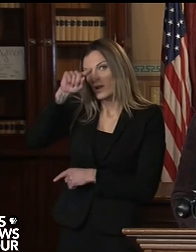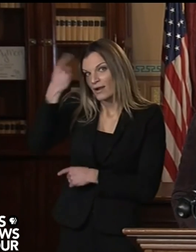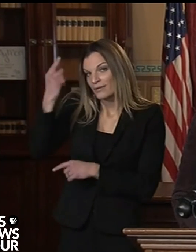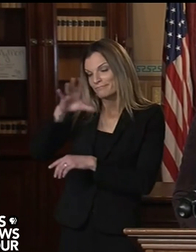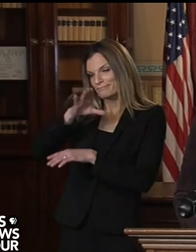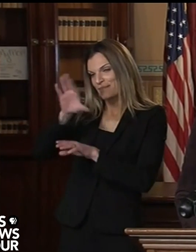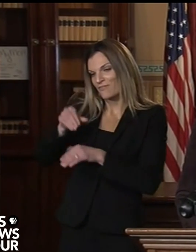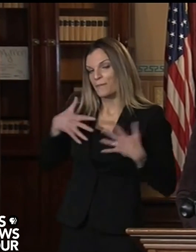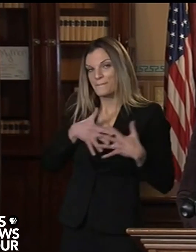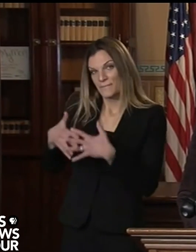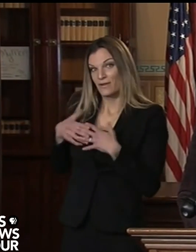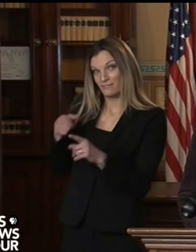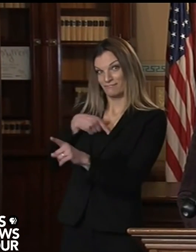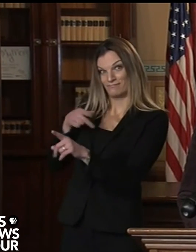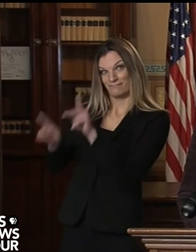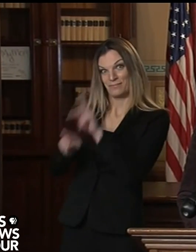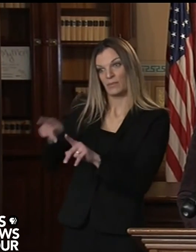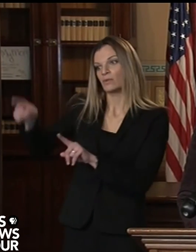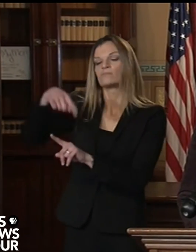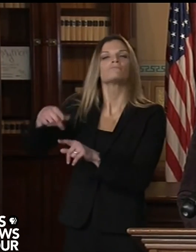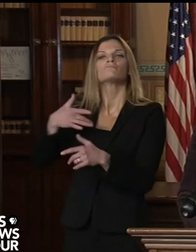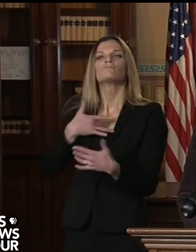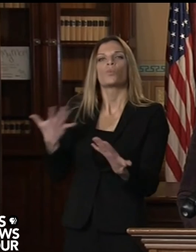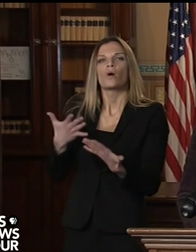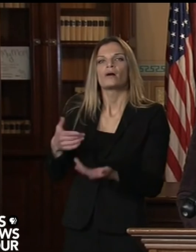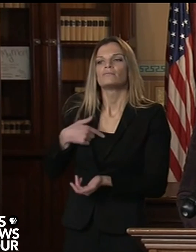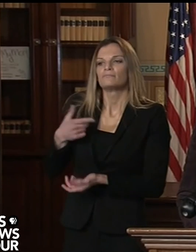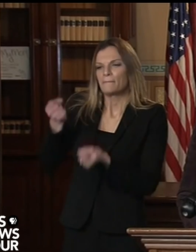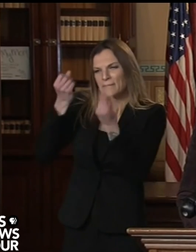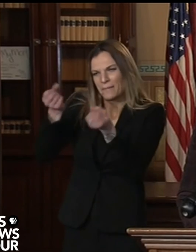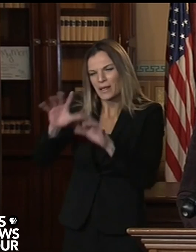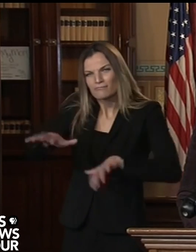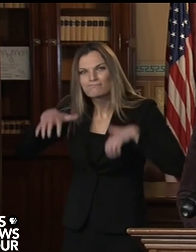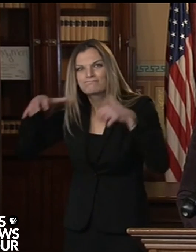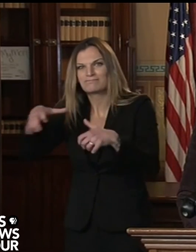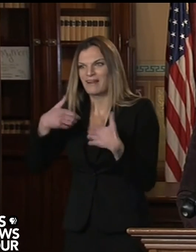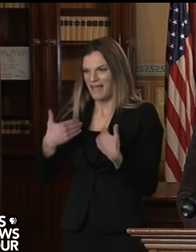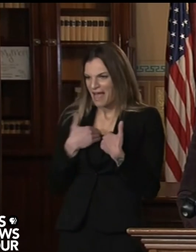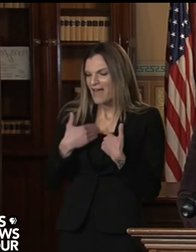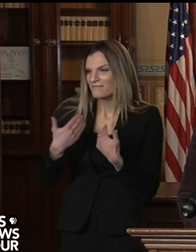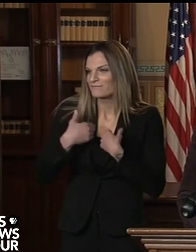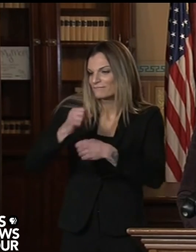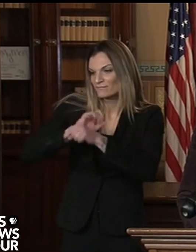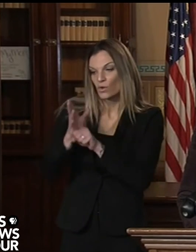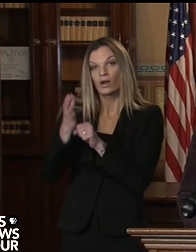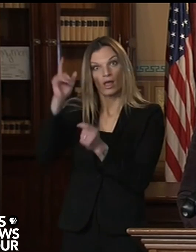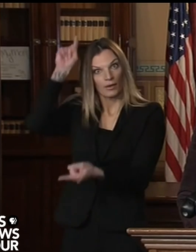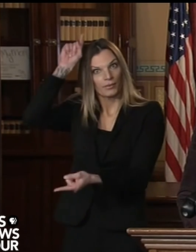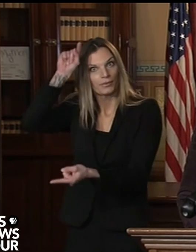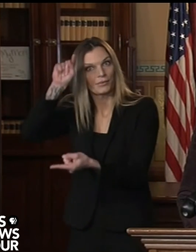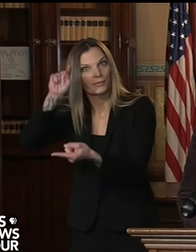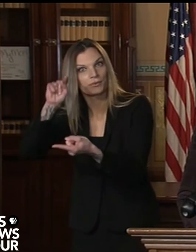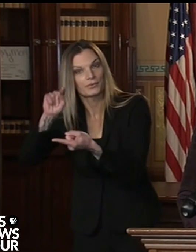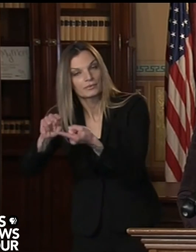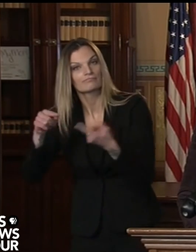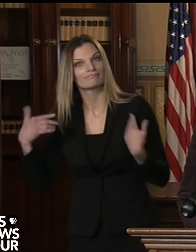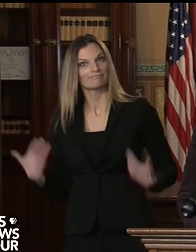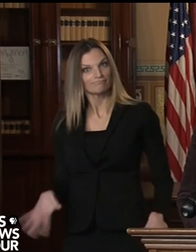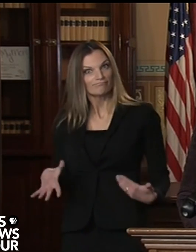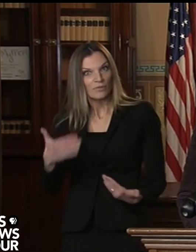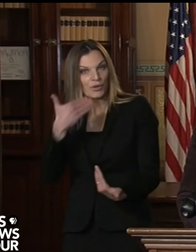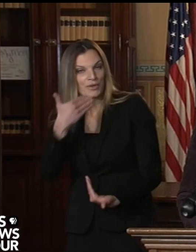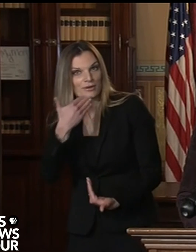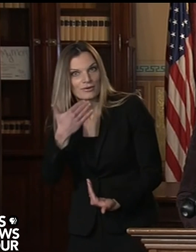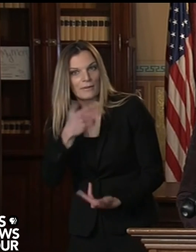dropped from 176 to 59. In the same period, the number of probable